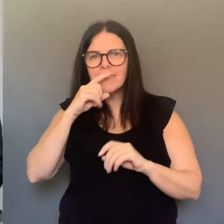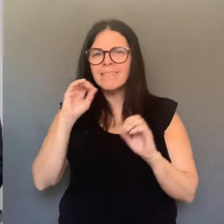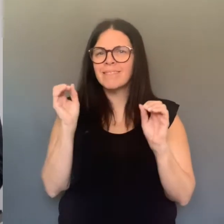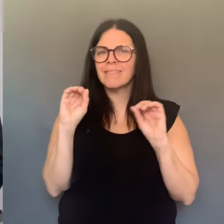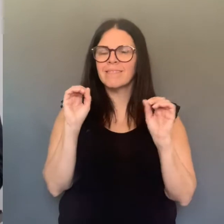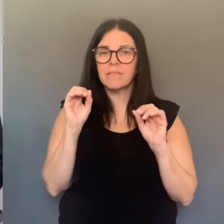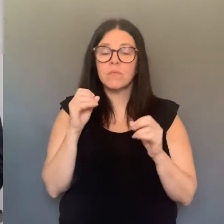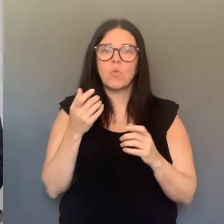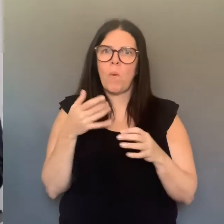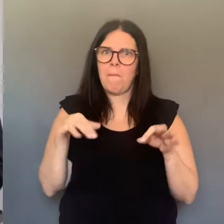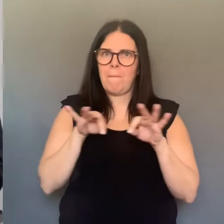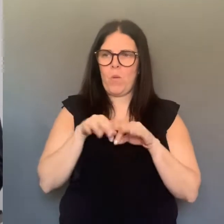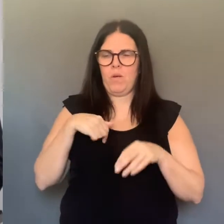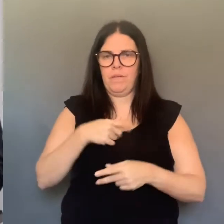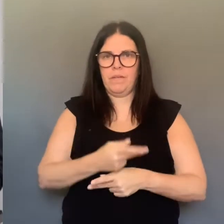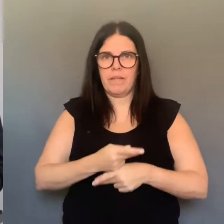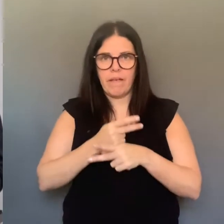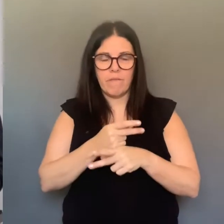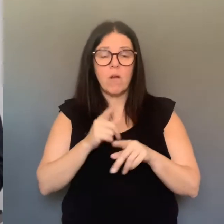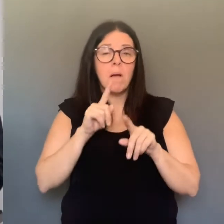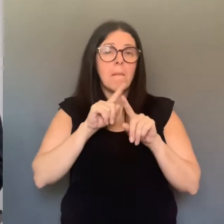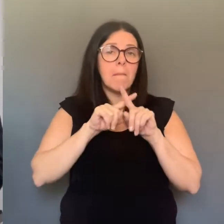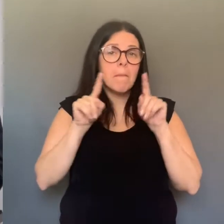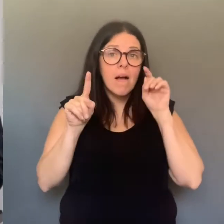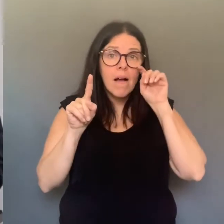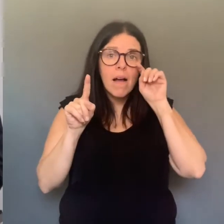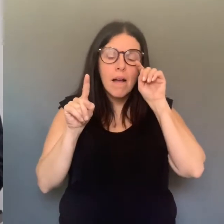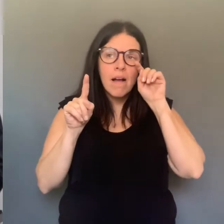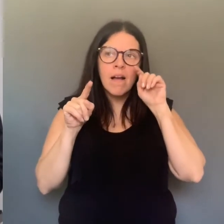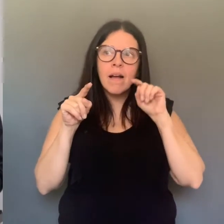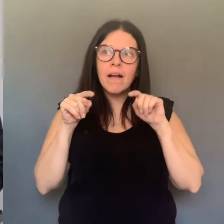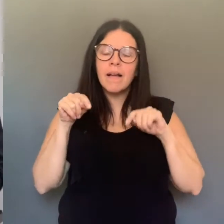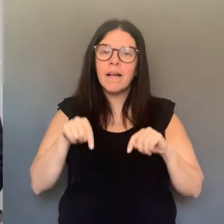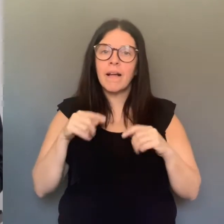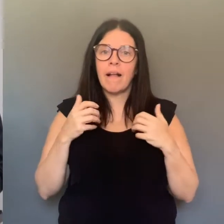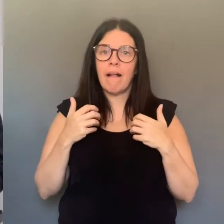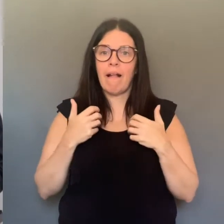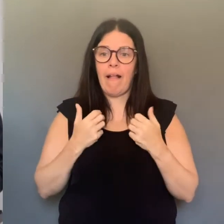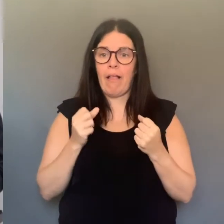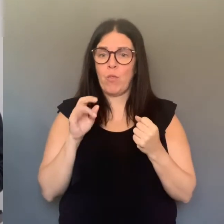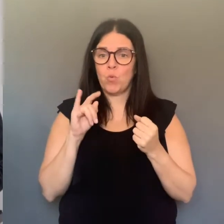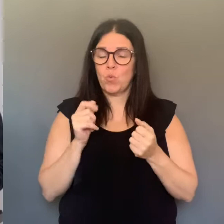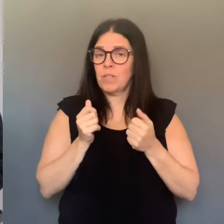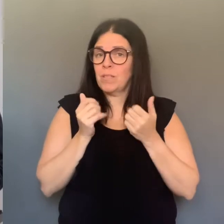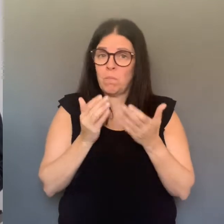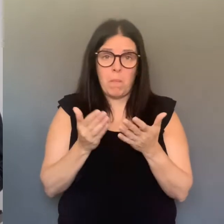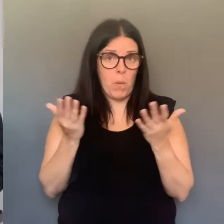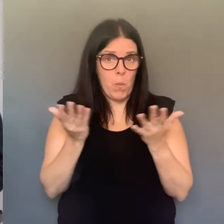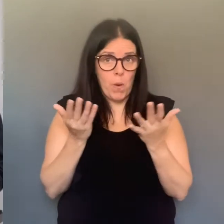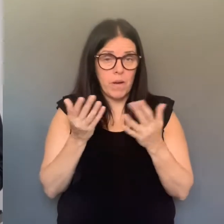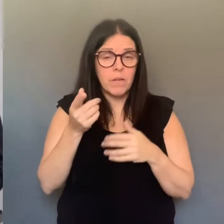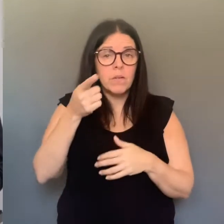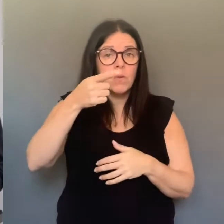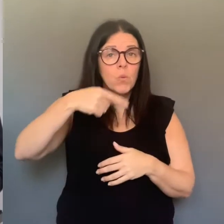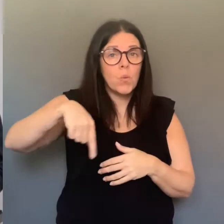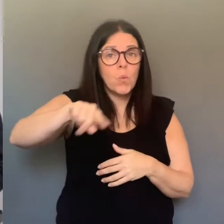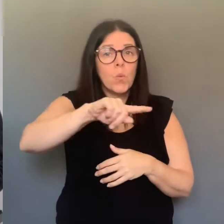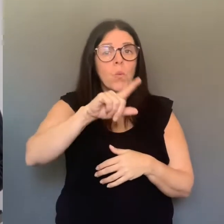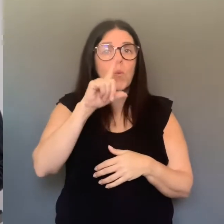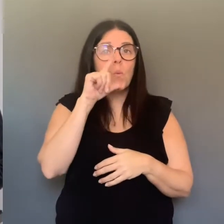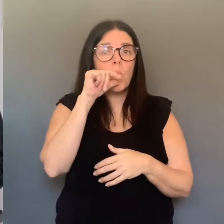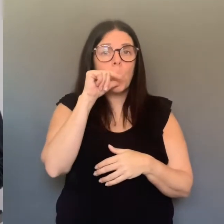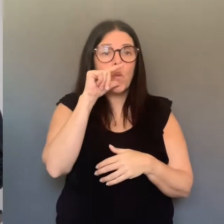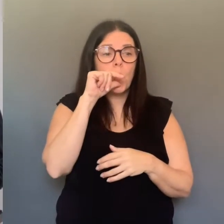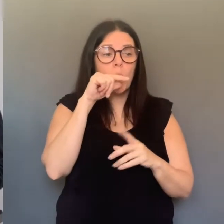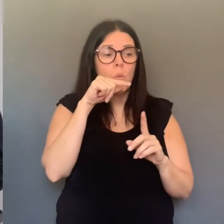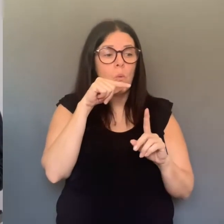there's a possibility that you may spread it to others while you are still in that pre-symptomatic phase. So taking precaution is important,